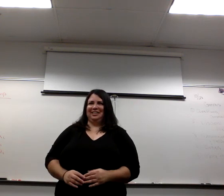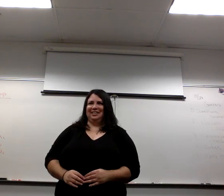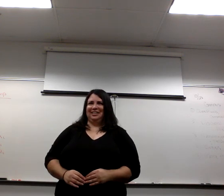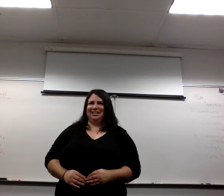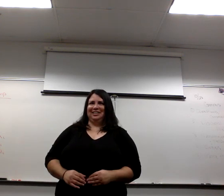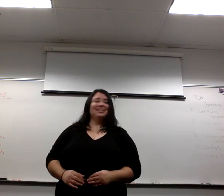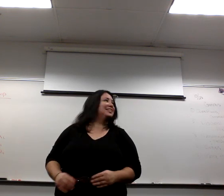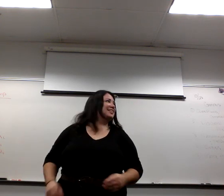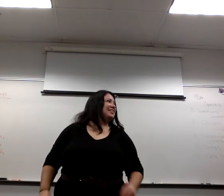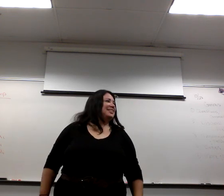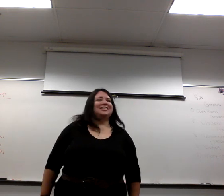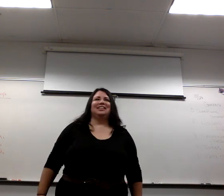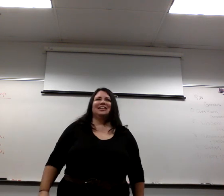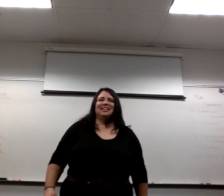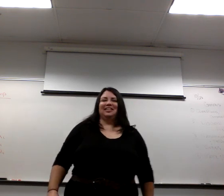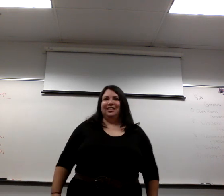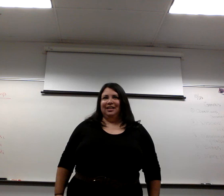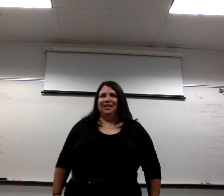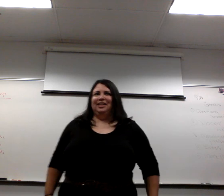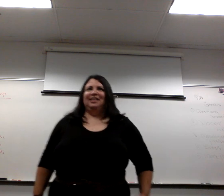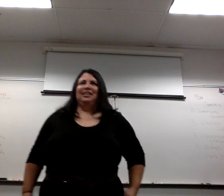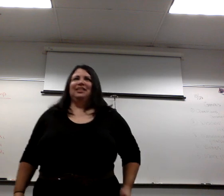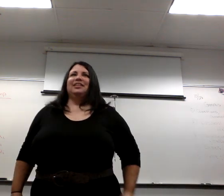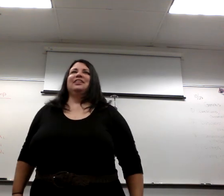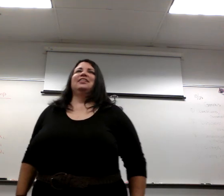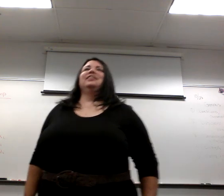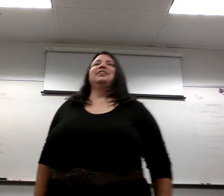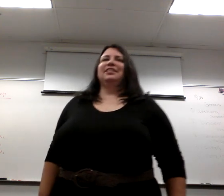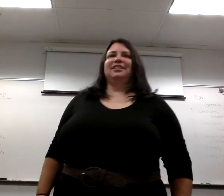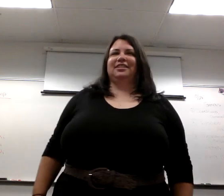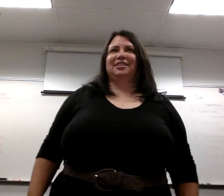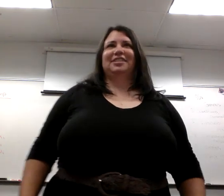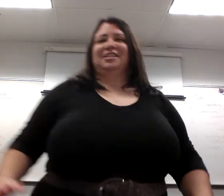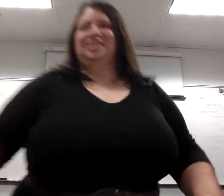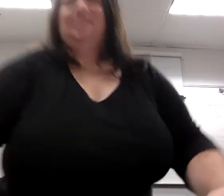Done? Good?